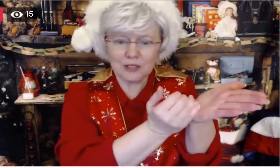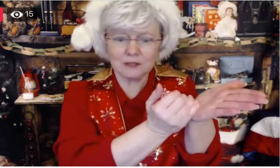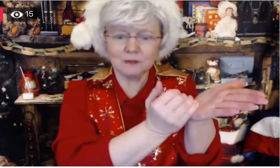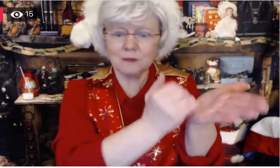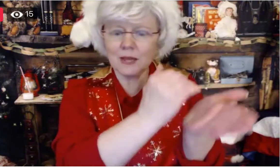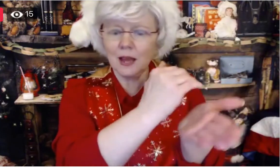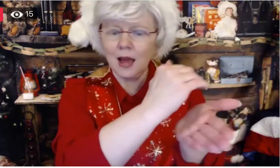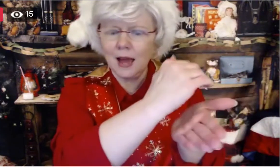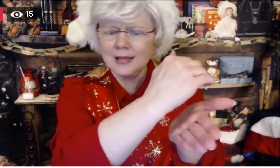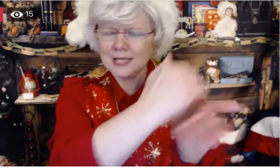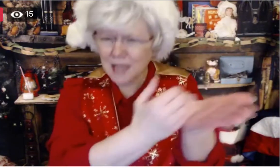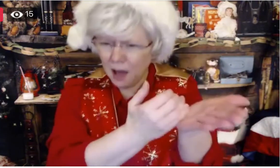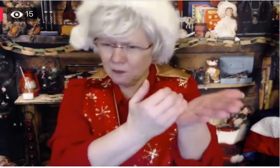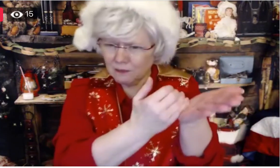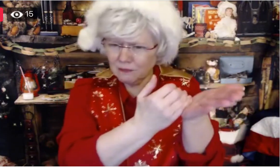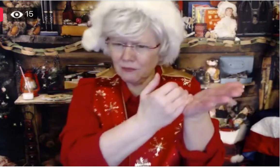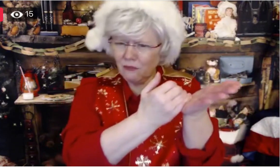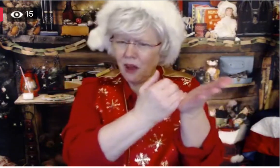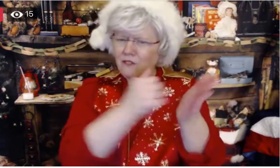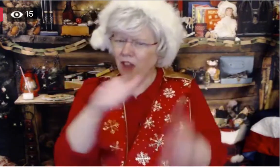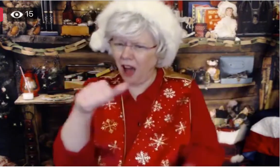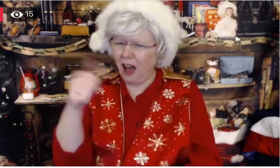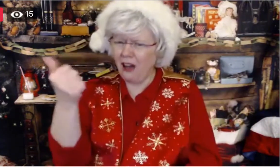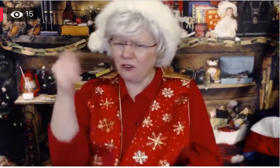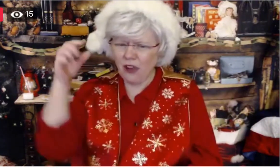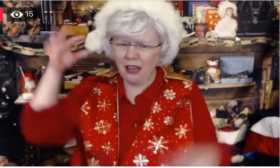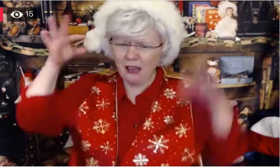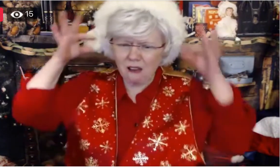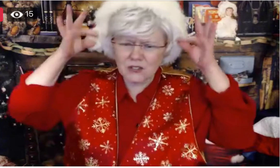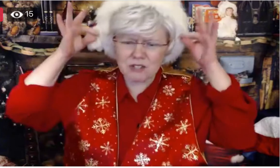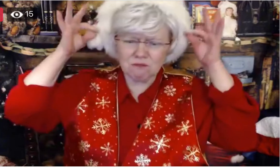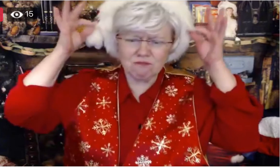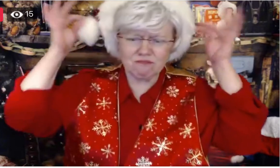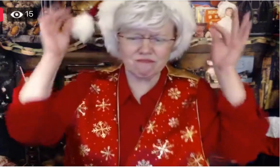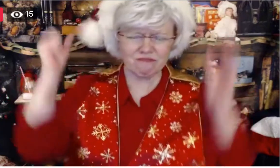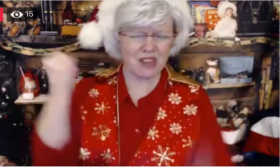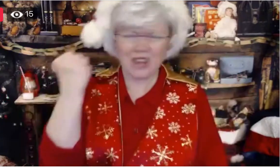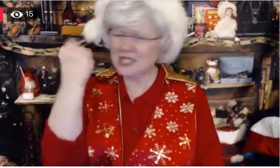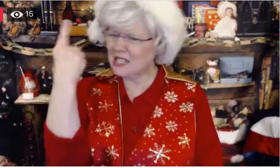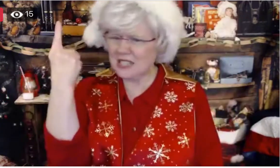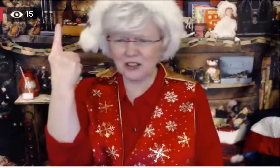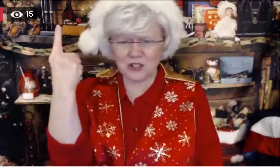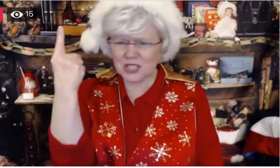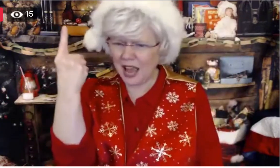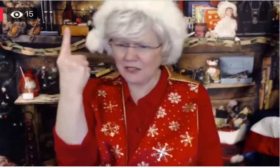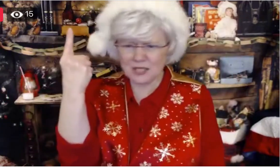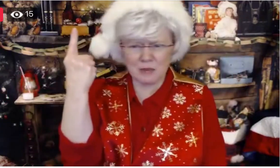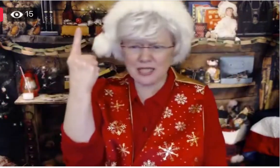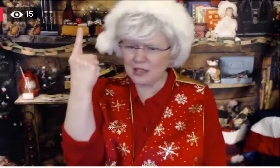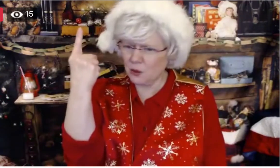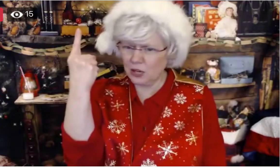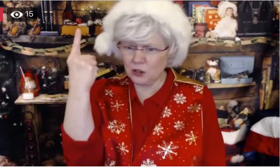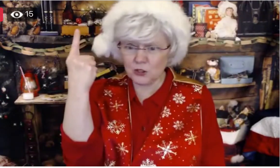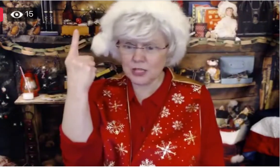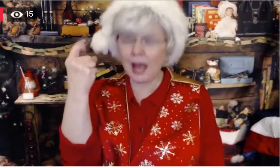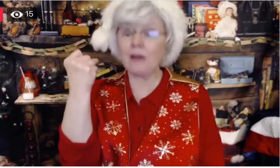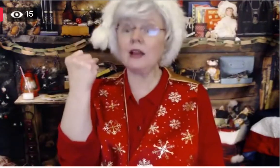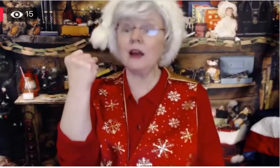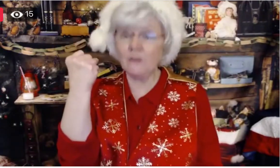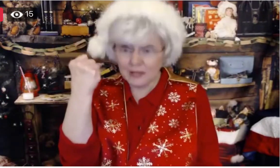some of it. Some of the other elves They didn't understand. This means I don't understand. It's